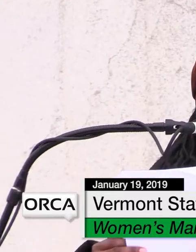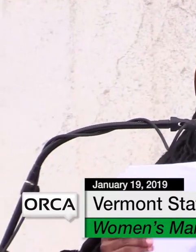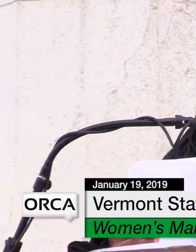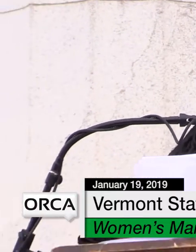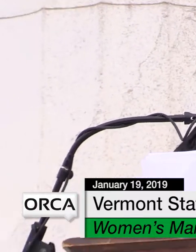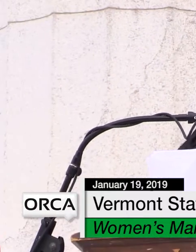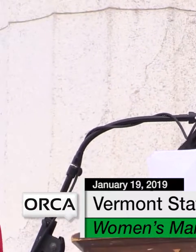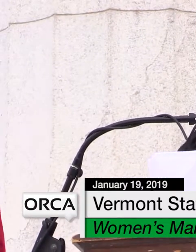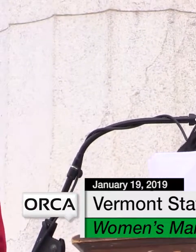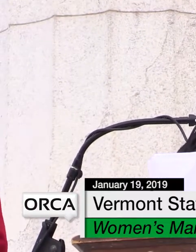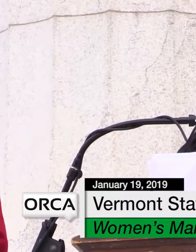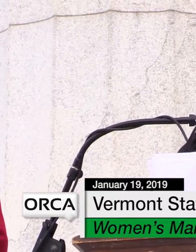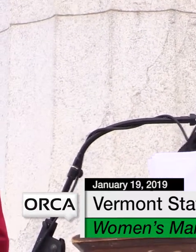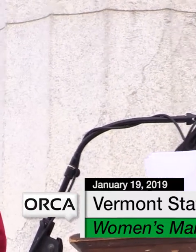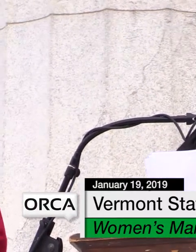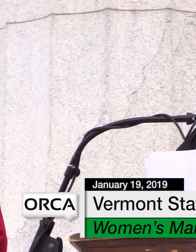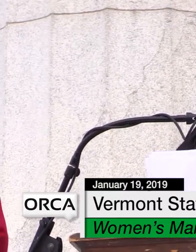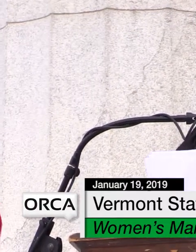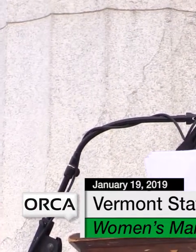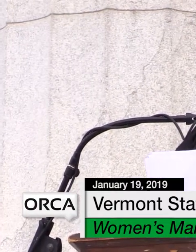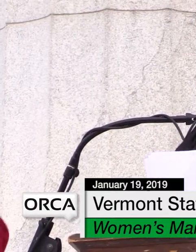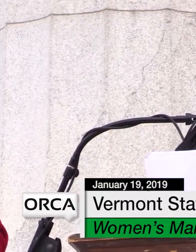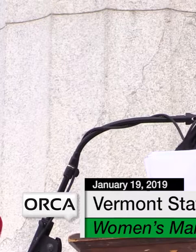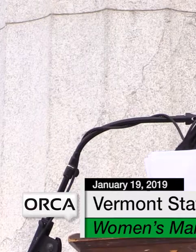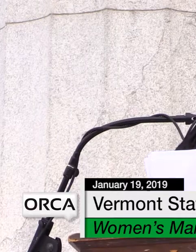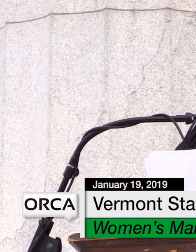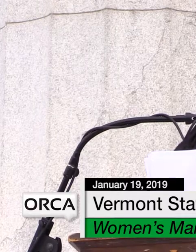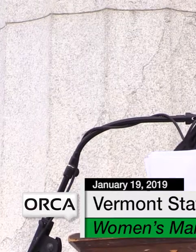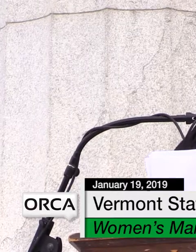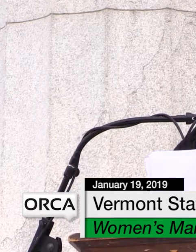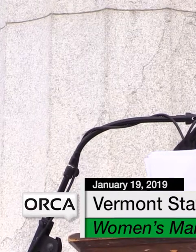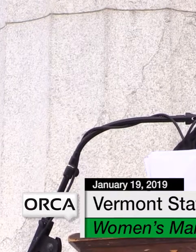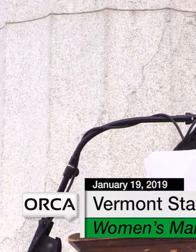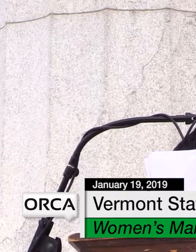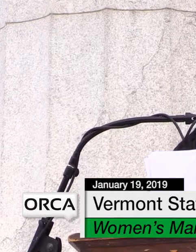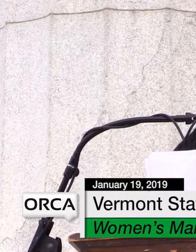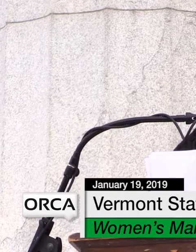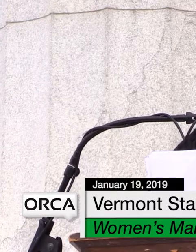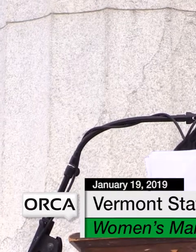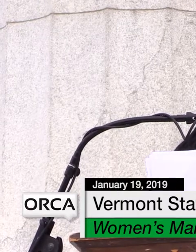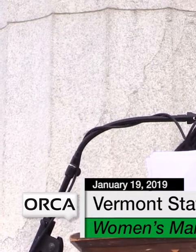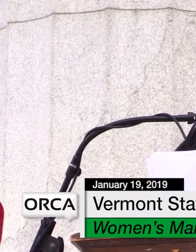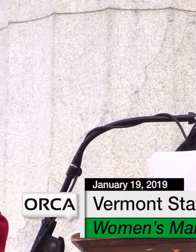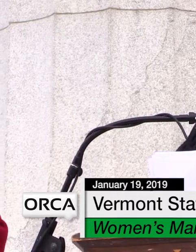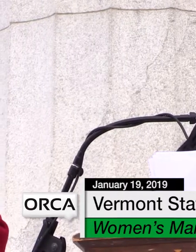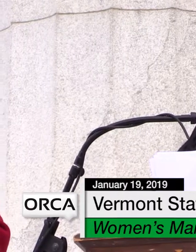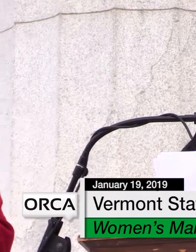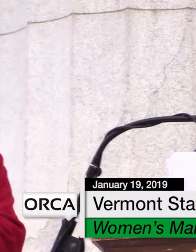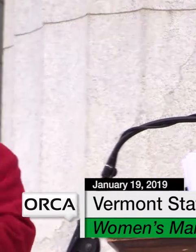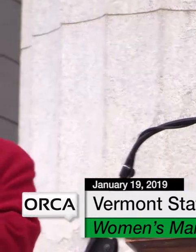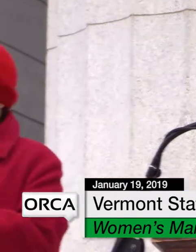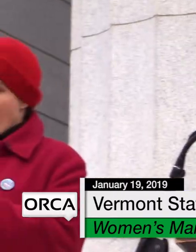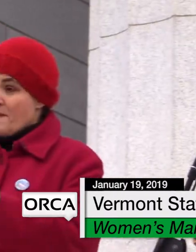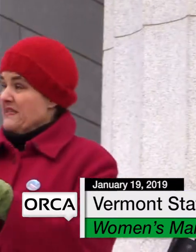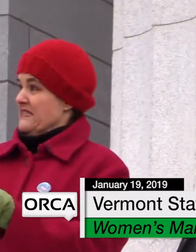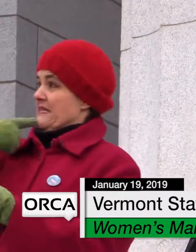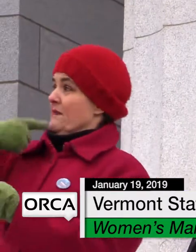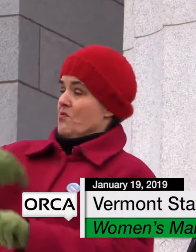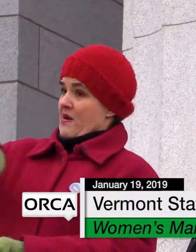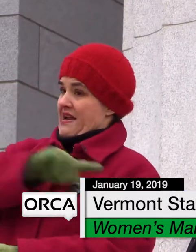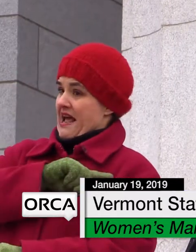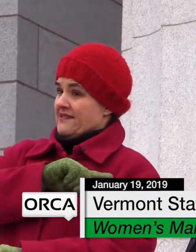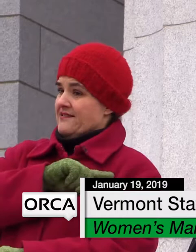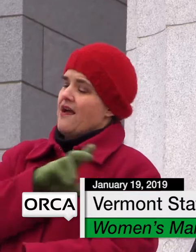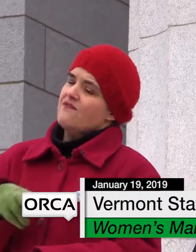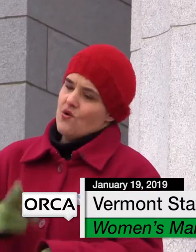change. And I thought, it's going to be heartbreaking for folks the first time that he disappoints them. It was an